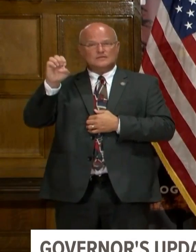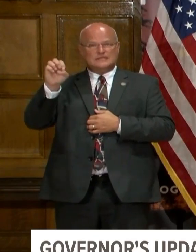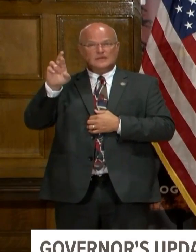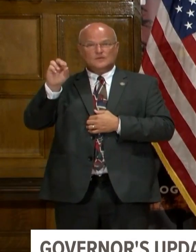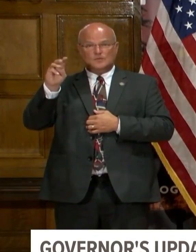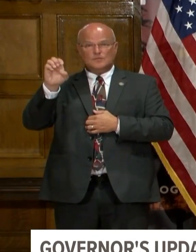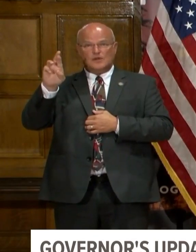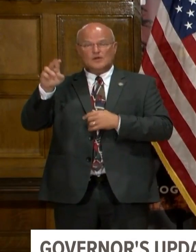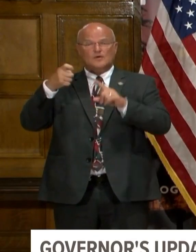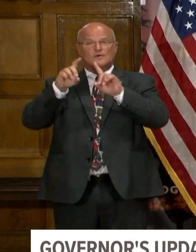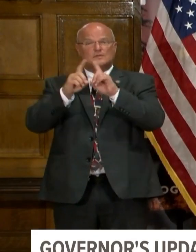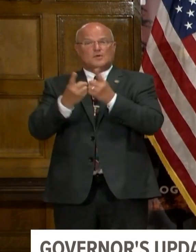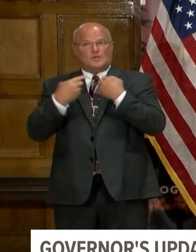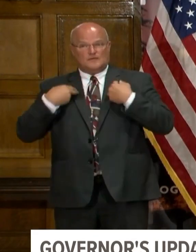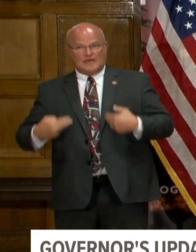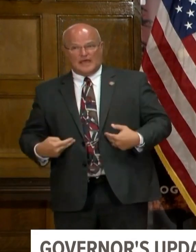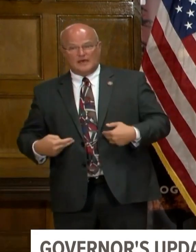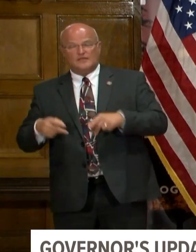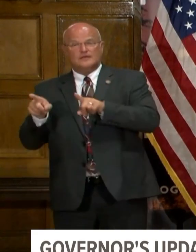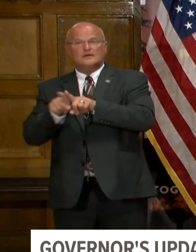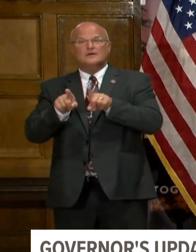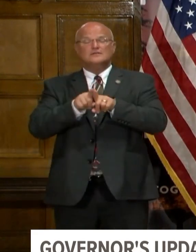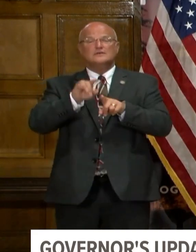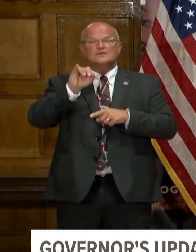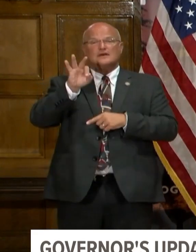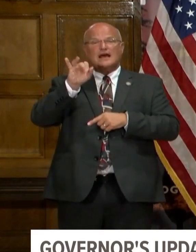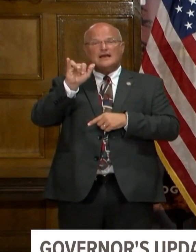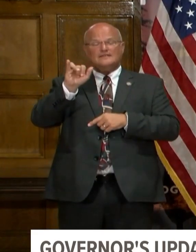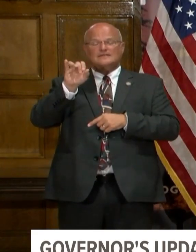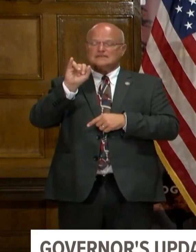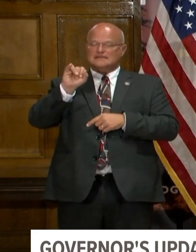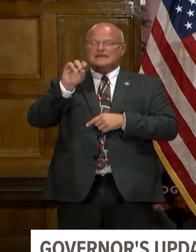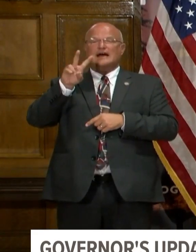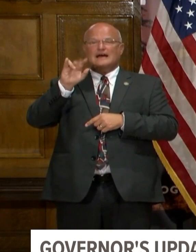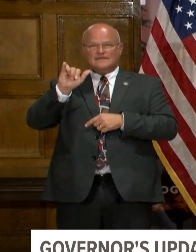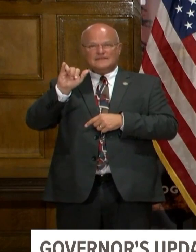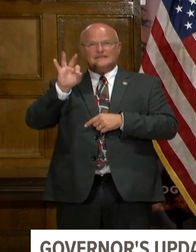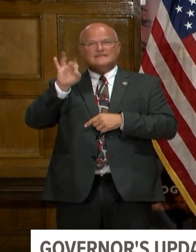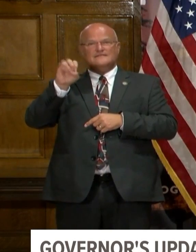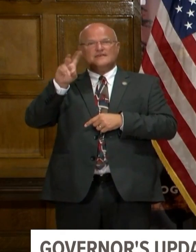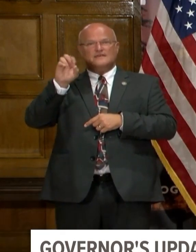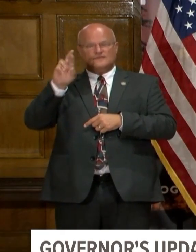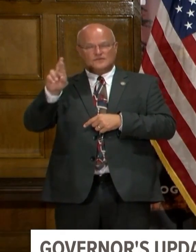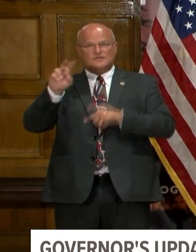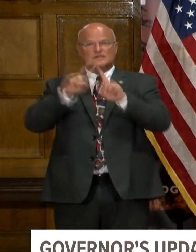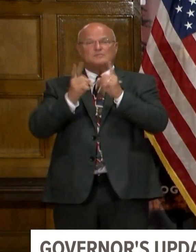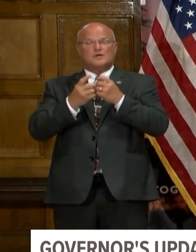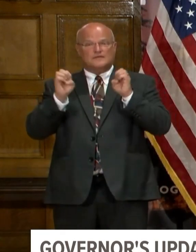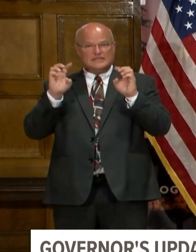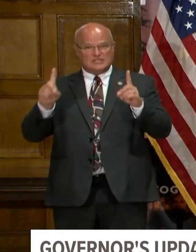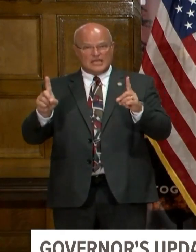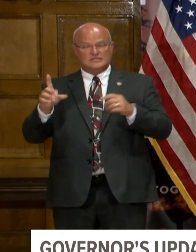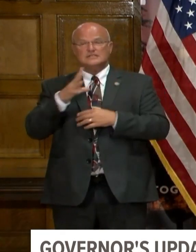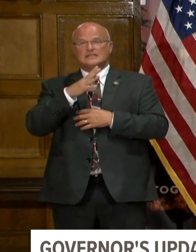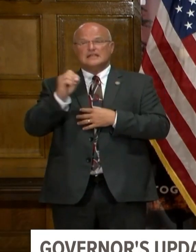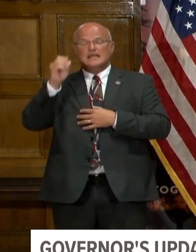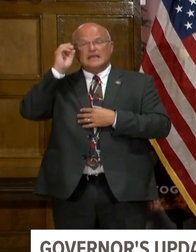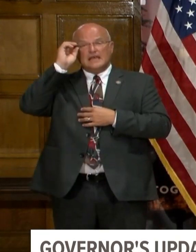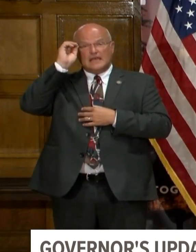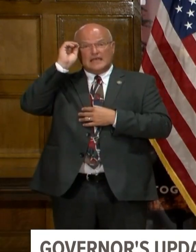Department of Health, but also Dr. Ivy Pfeffer of the Department of Education. And